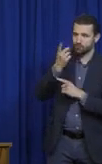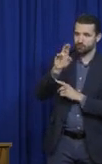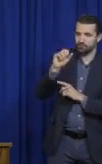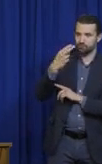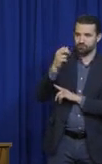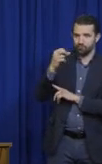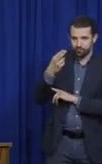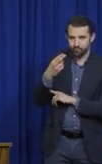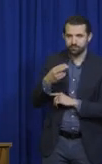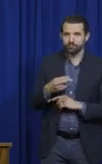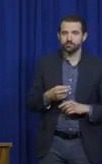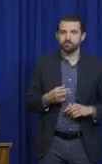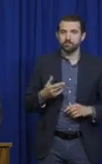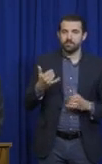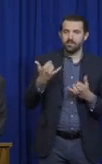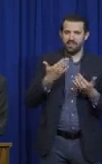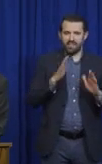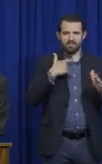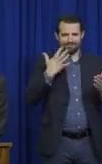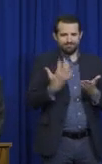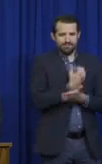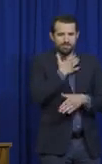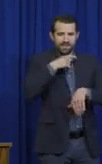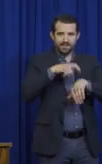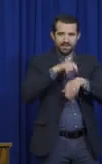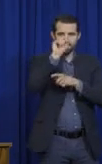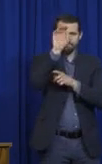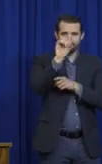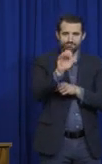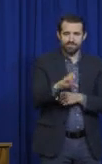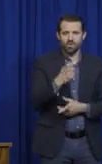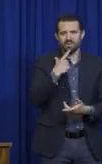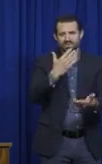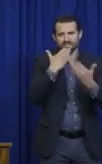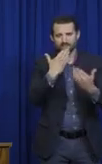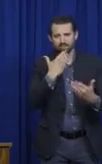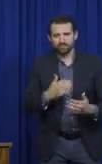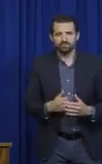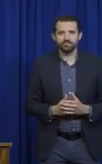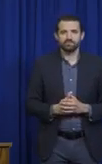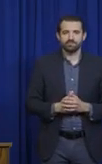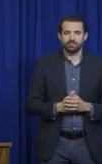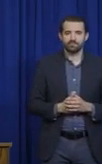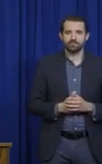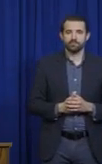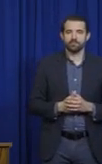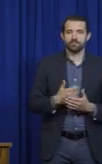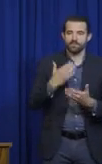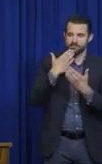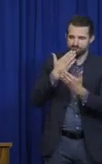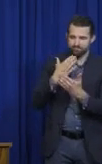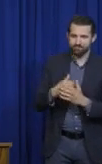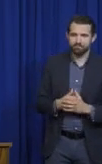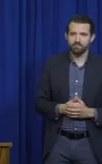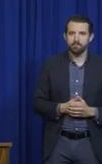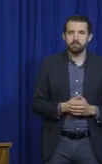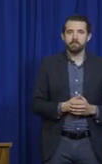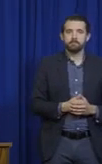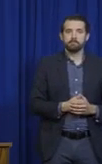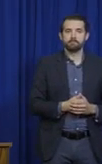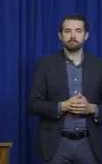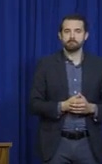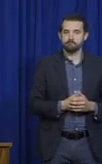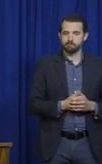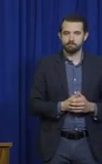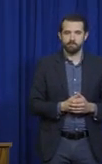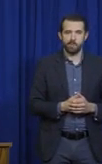allowing me to be here with you today. Thanks so much, Commissioner Fortman. Really appreciate it. Thank you very much. We will now turn to our colleagues over